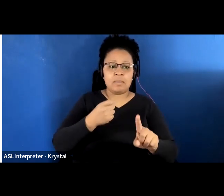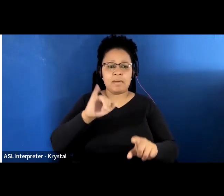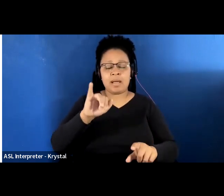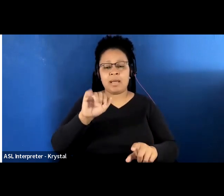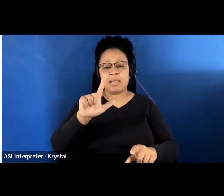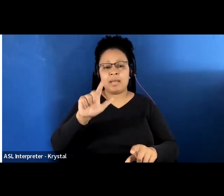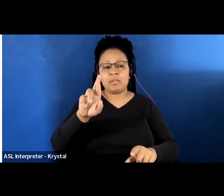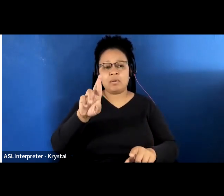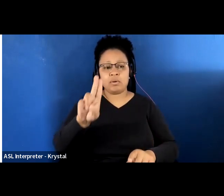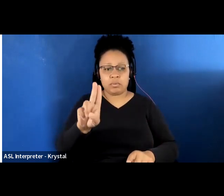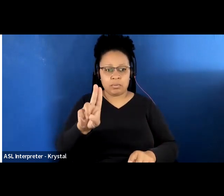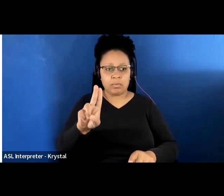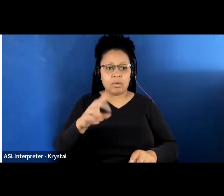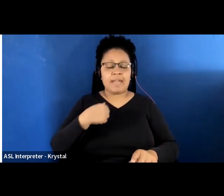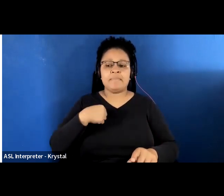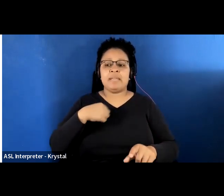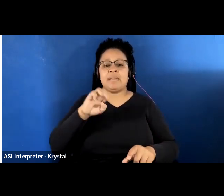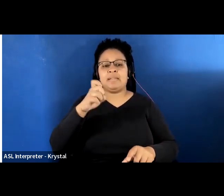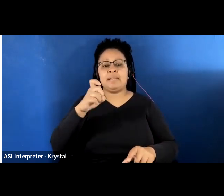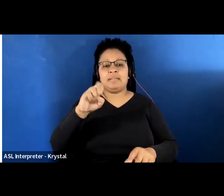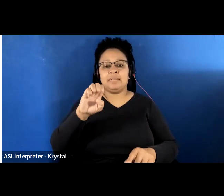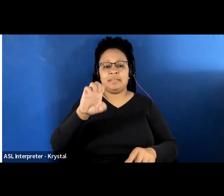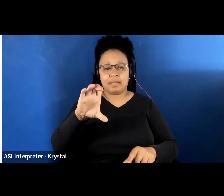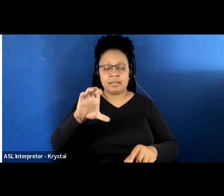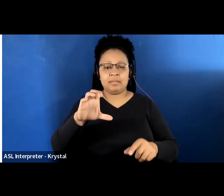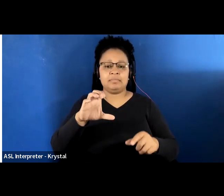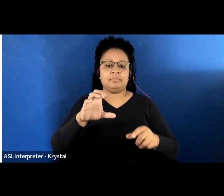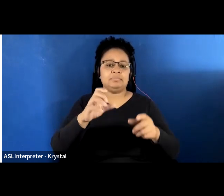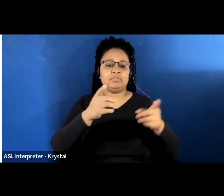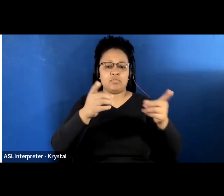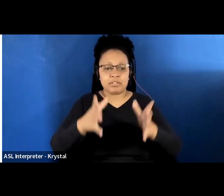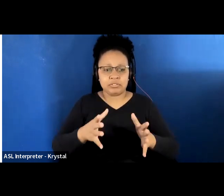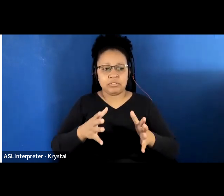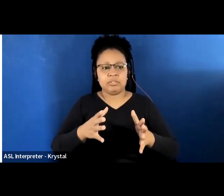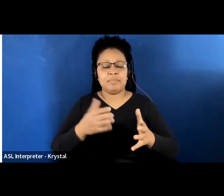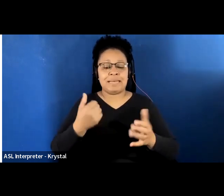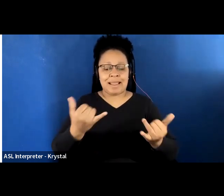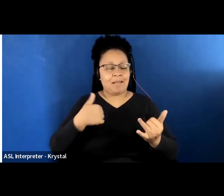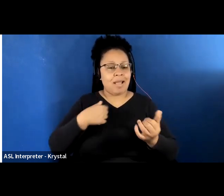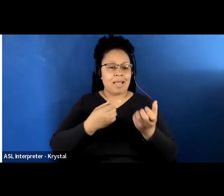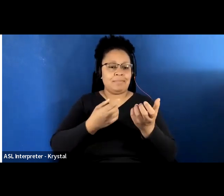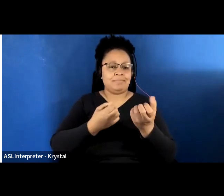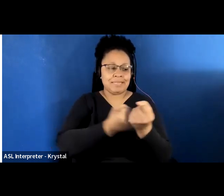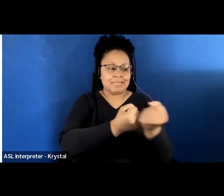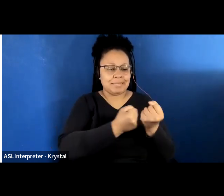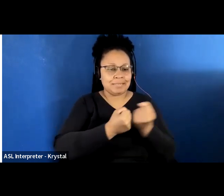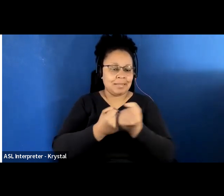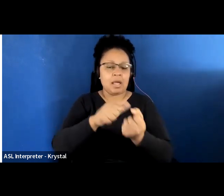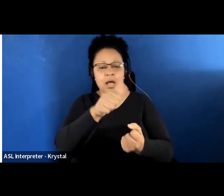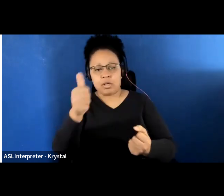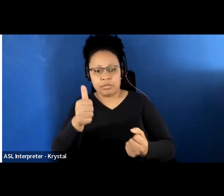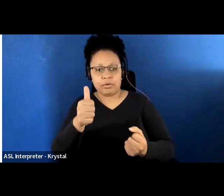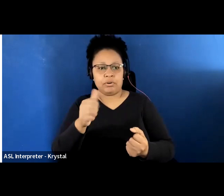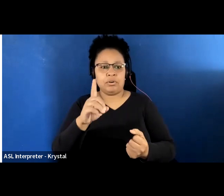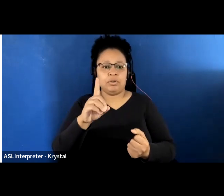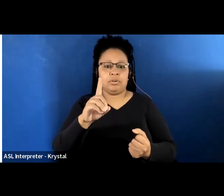ILRU. I have been an executive director of a center, but now I'm assisting others who are executive directors of centers, and both Alex